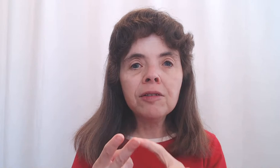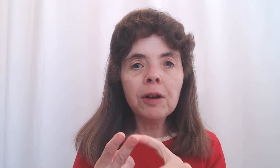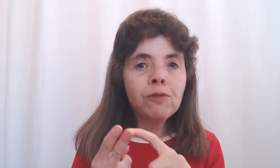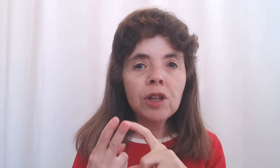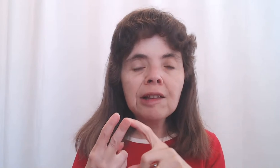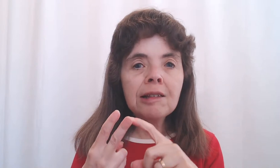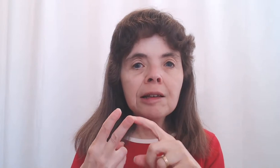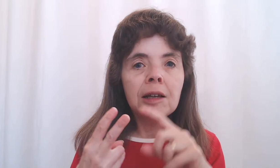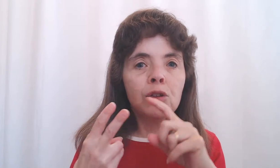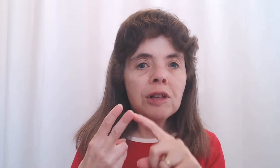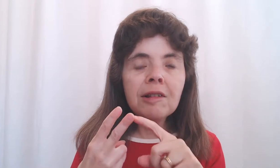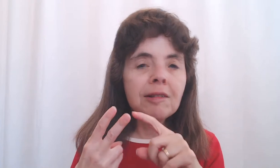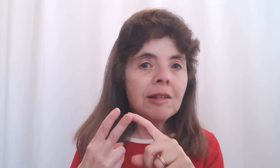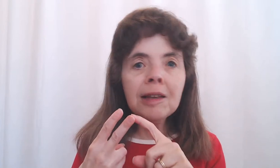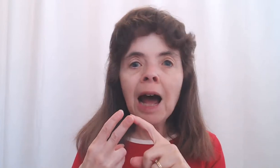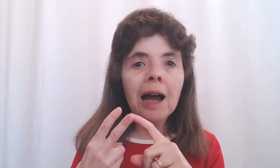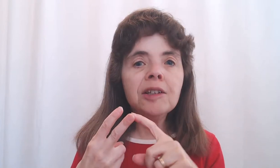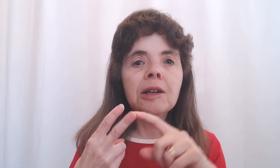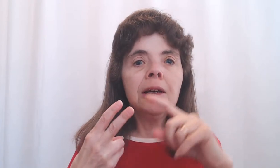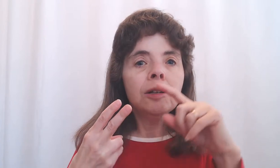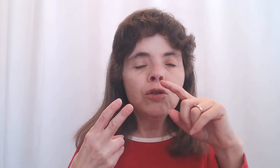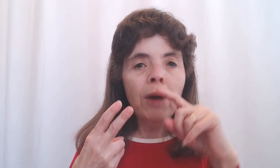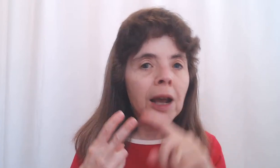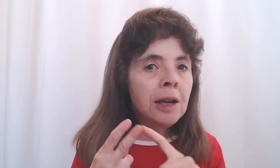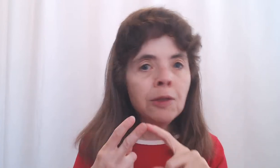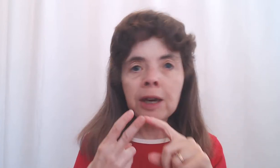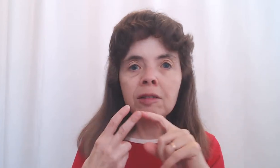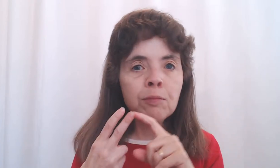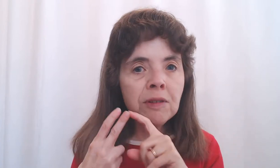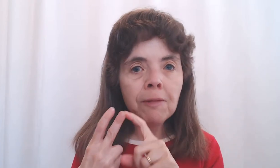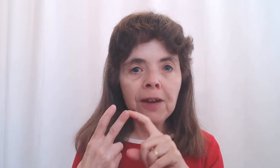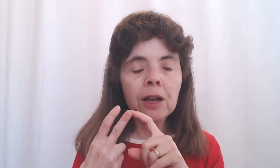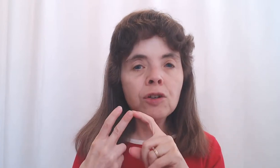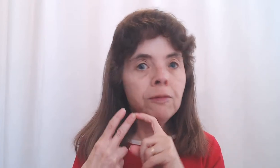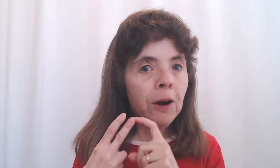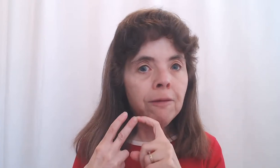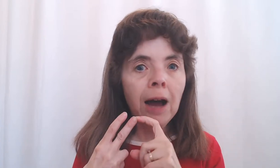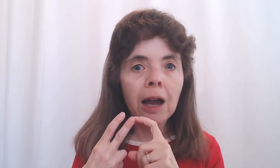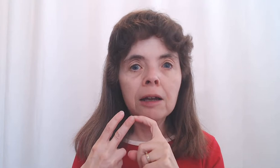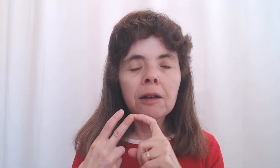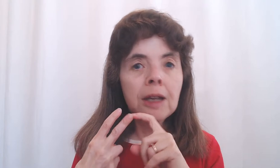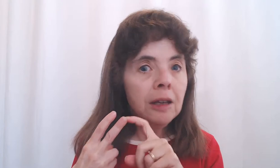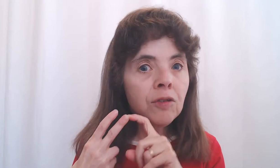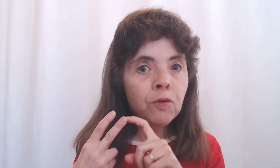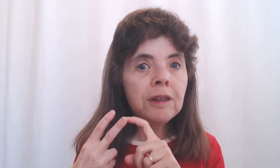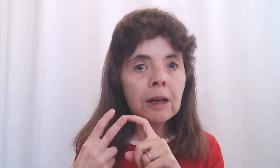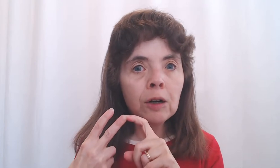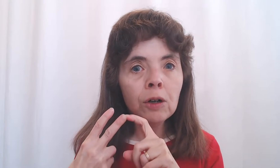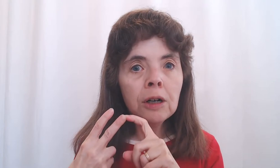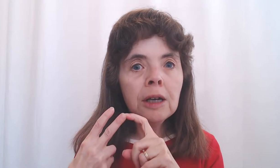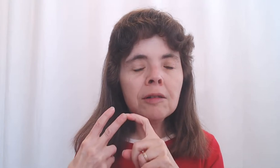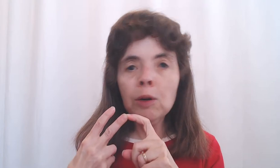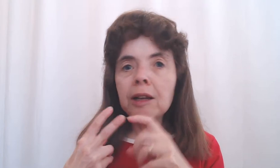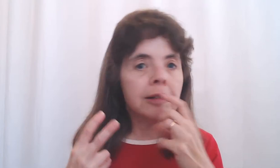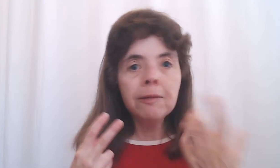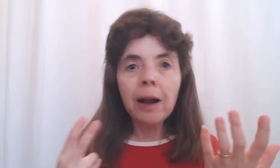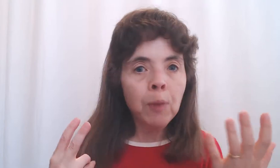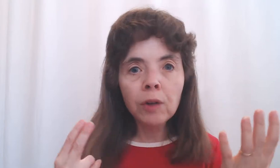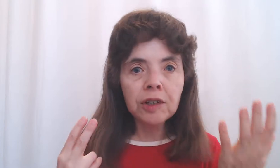of Jesus, Jesus does not do anything specific to verify that he is physical. So he doesn't invite Paul to